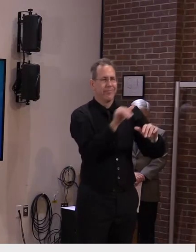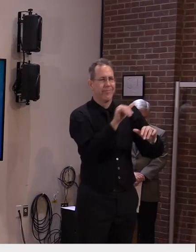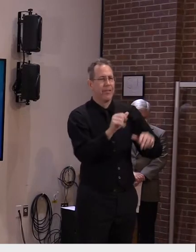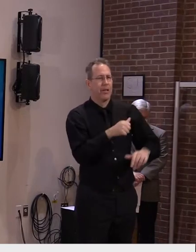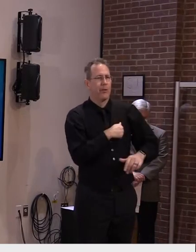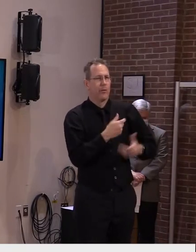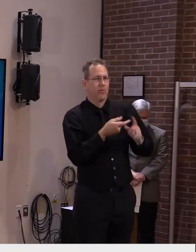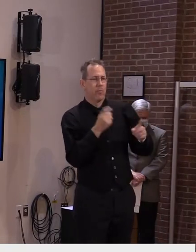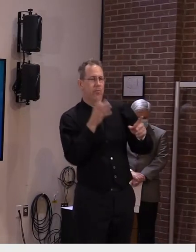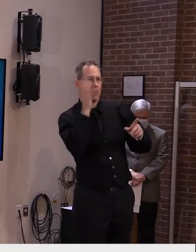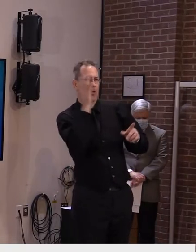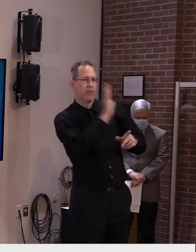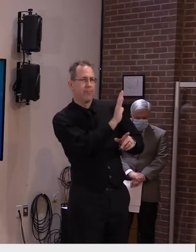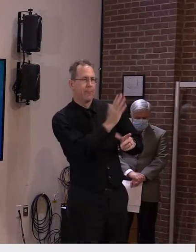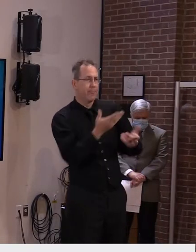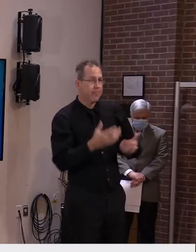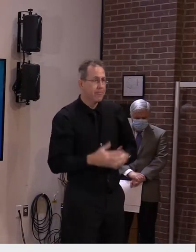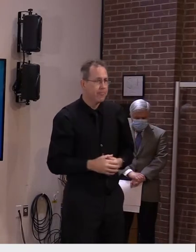Leora, BT Digger.